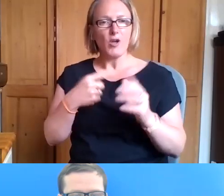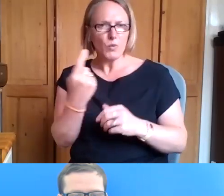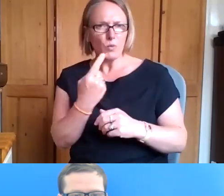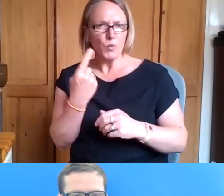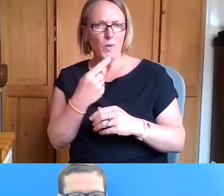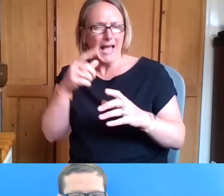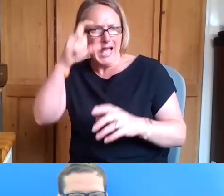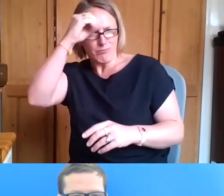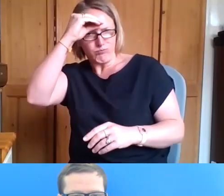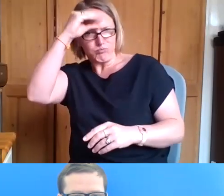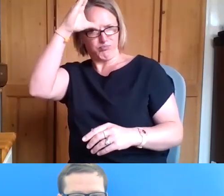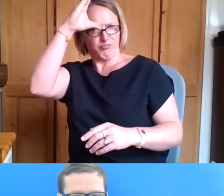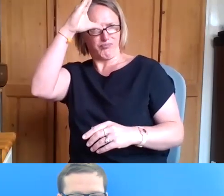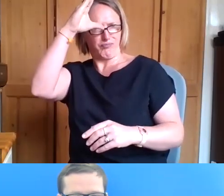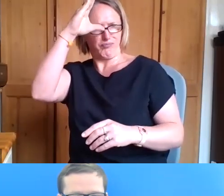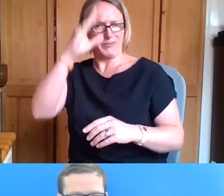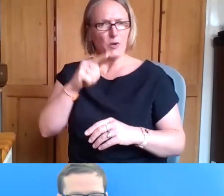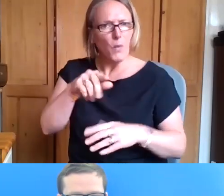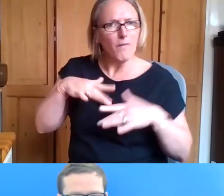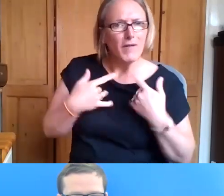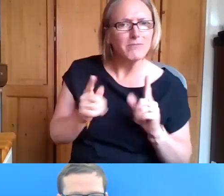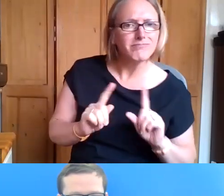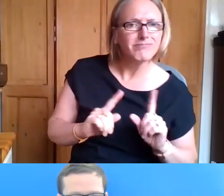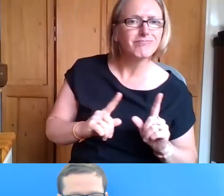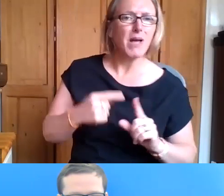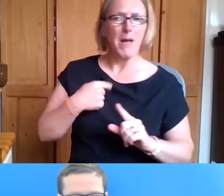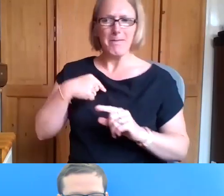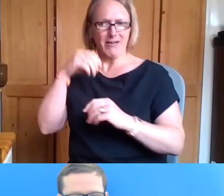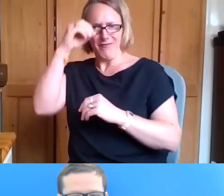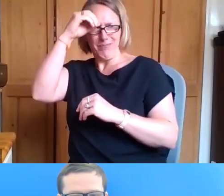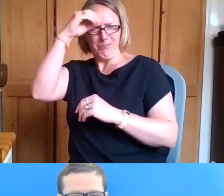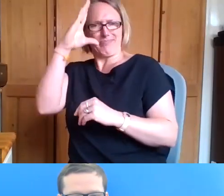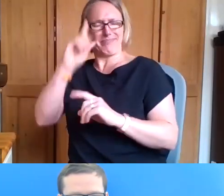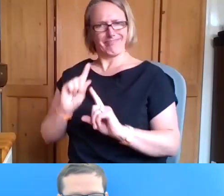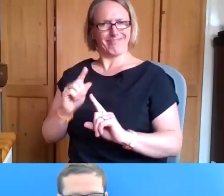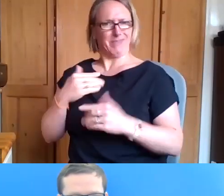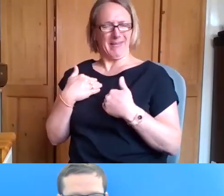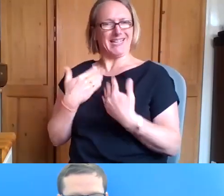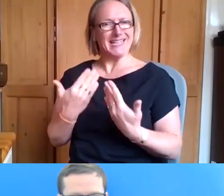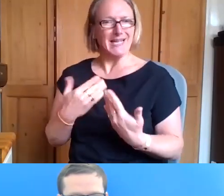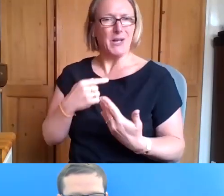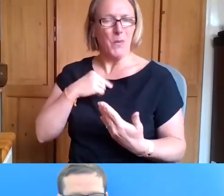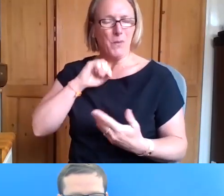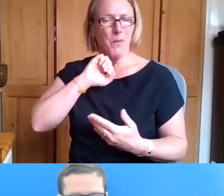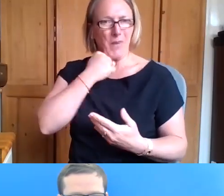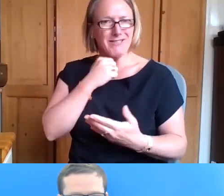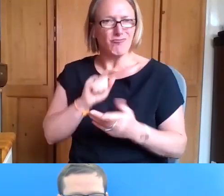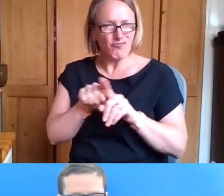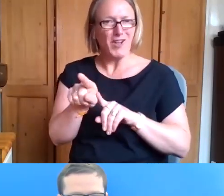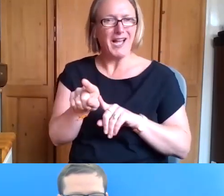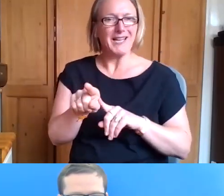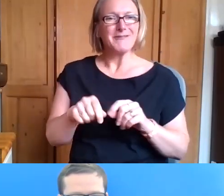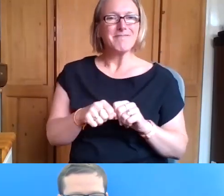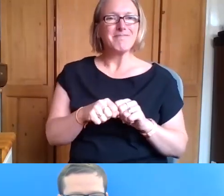expert. How do you feel about that, Sandra? Oh, I don't know if I'm an expert, but I will try my best. No pressure. So I